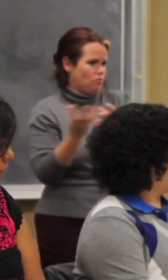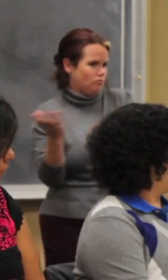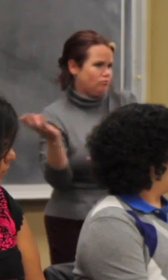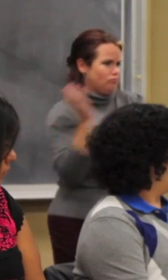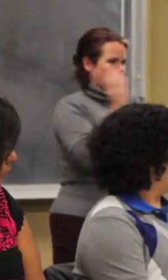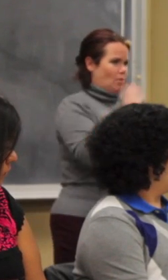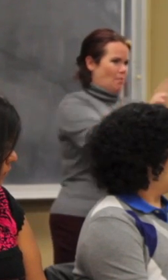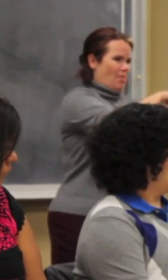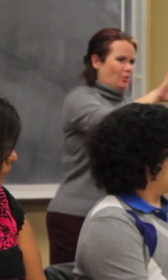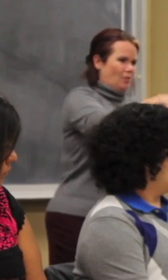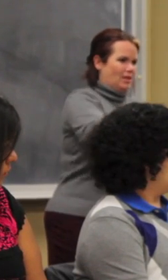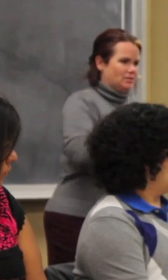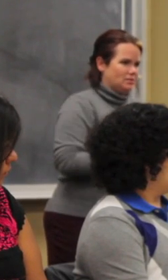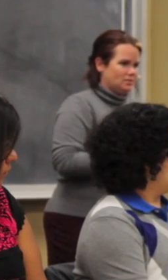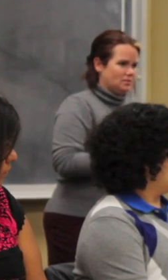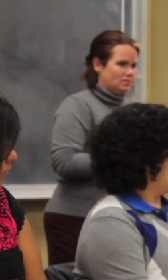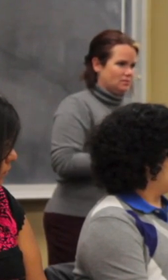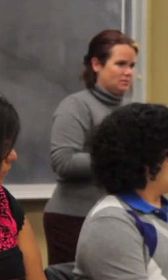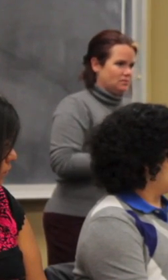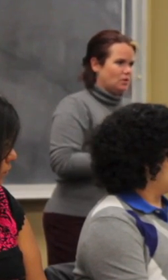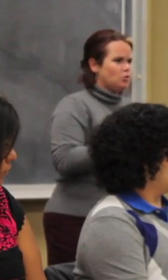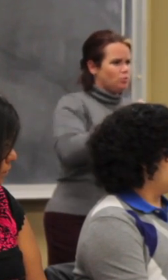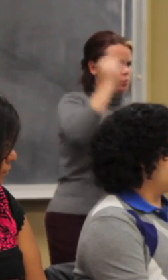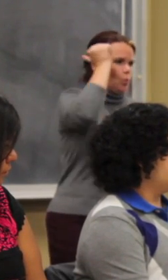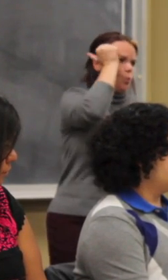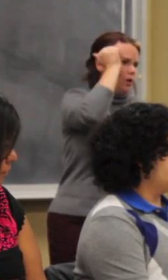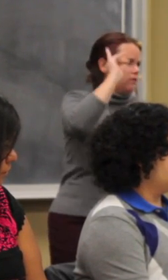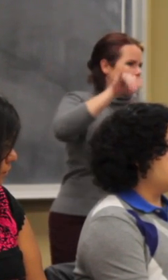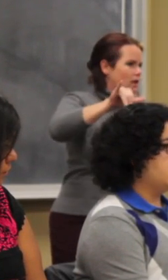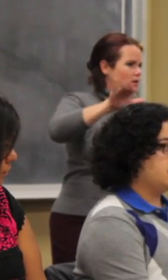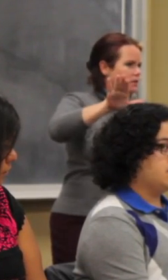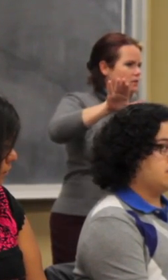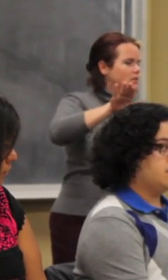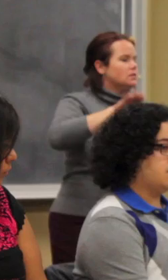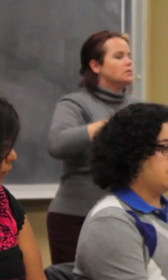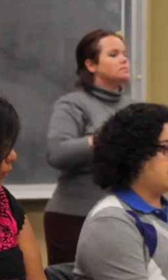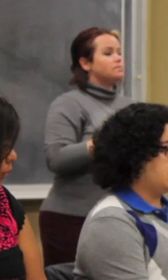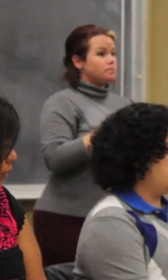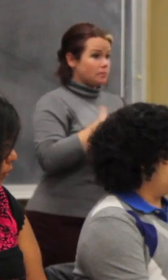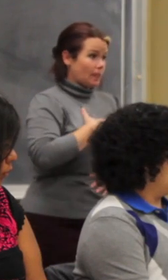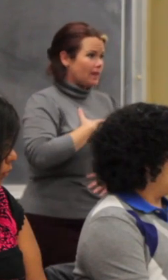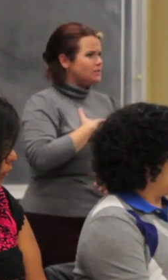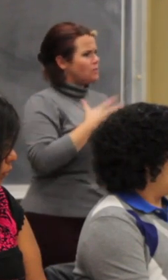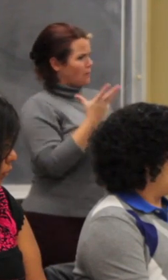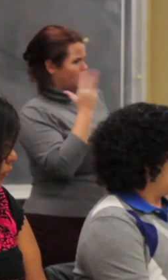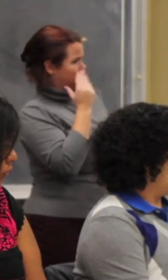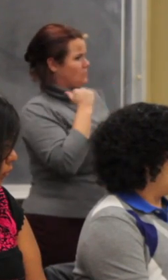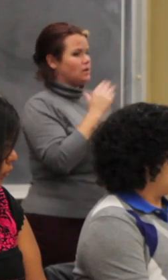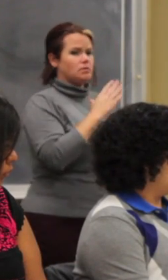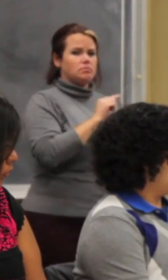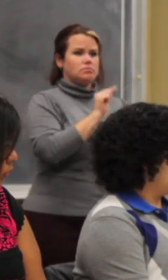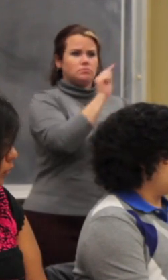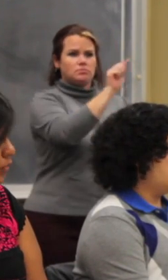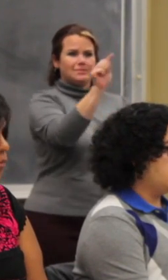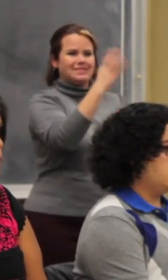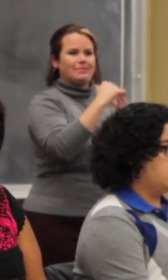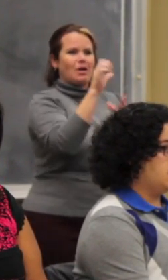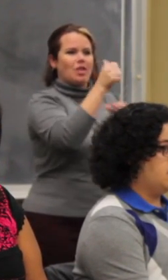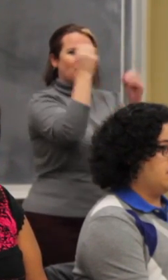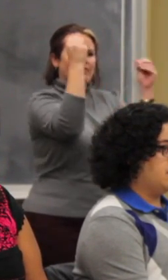the classroom, or at least be very conscious of those things. So I have some experiences, and some other of my colleagues and